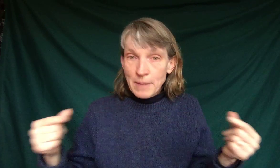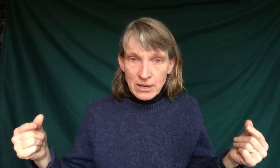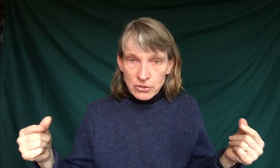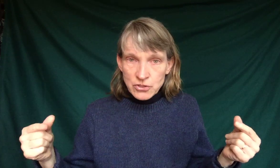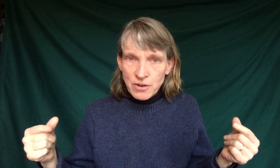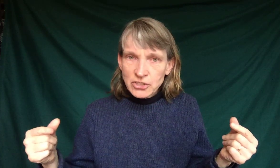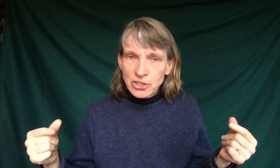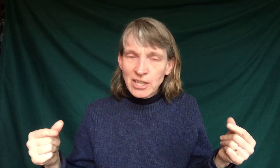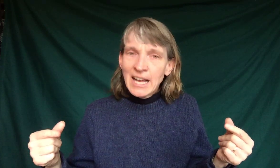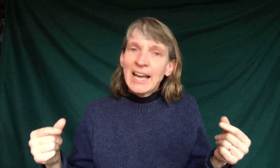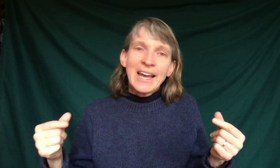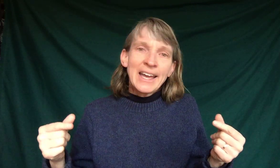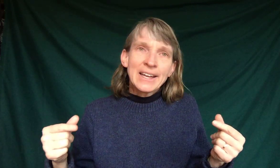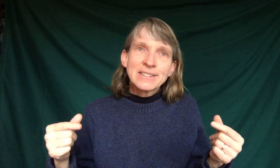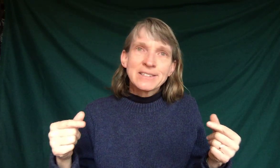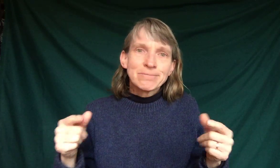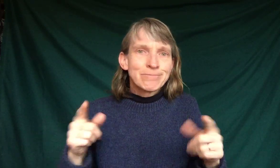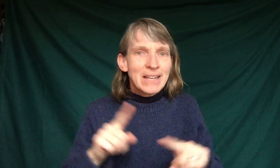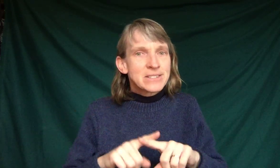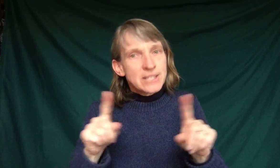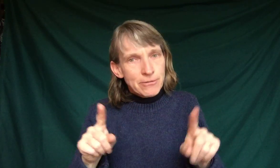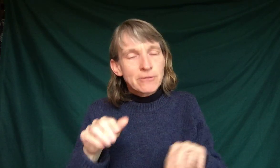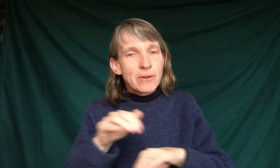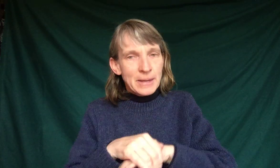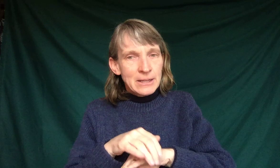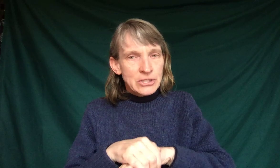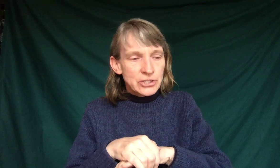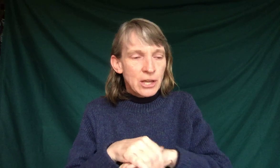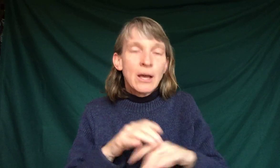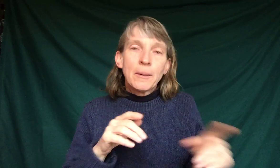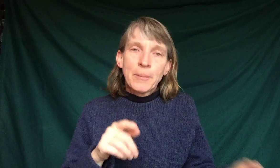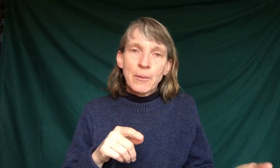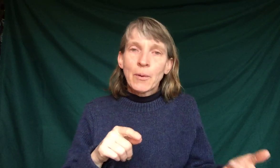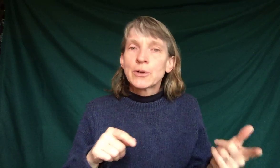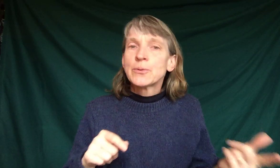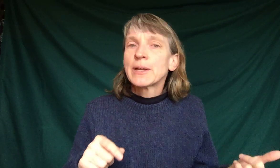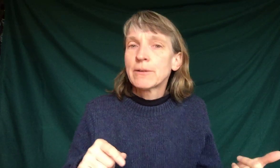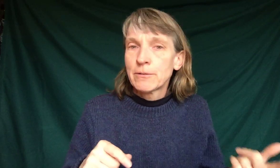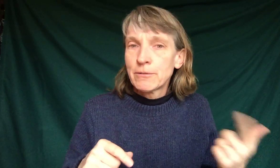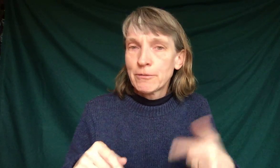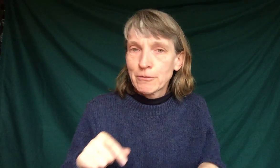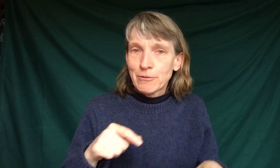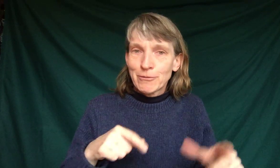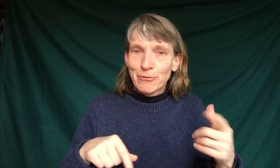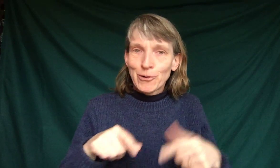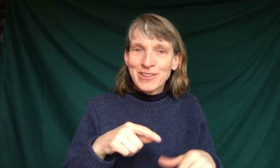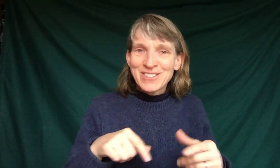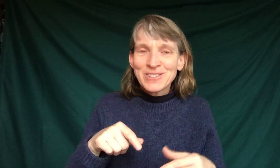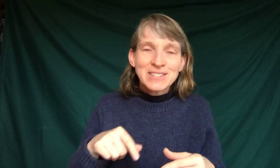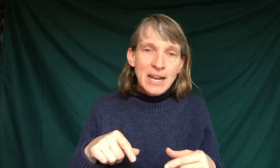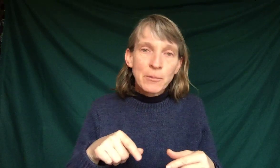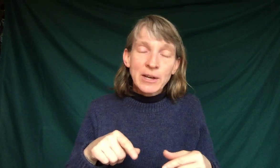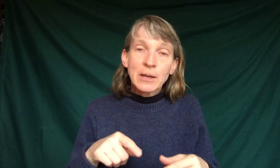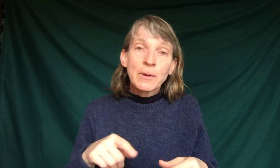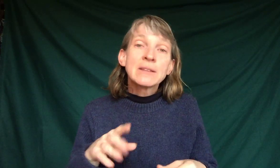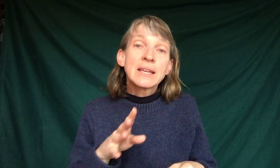grammatical structure, and it's different from English. But what we're doing for the students that I'm working with